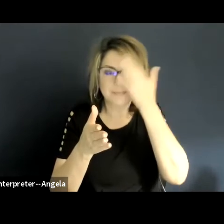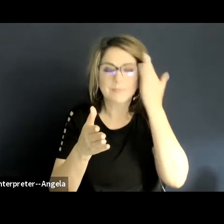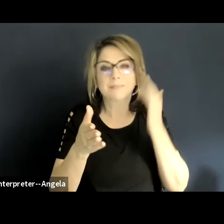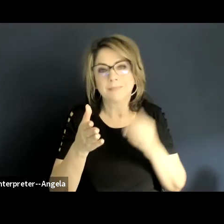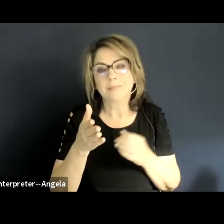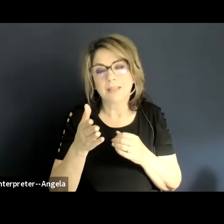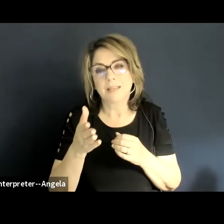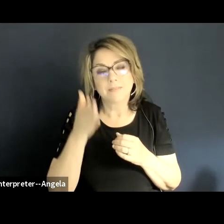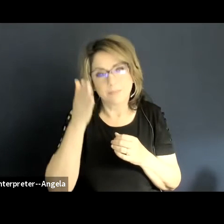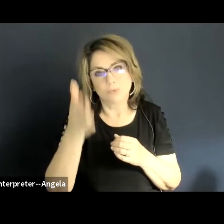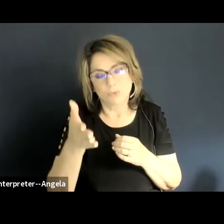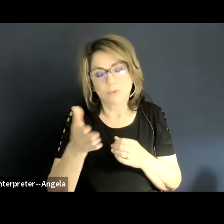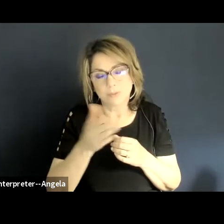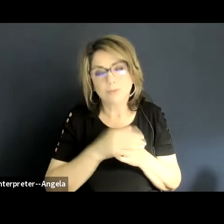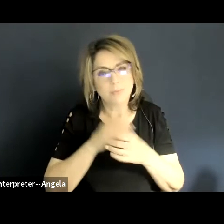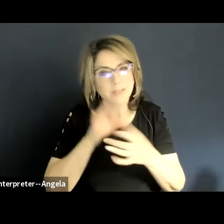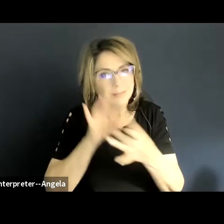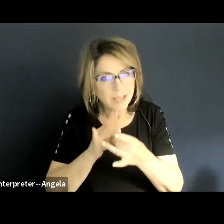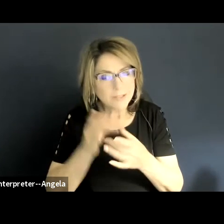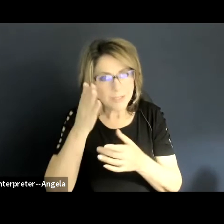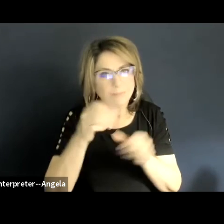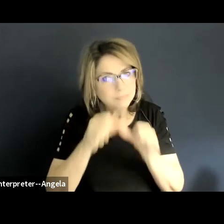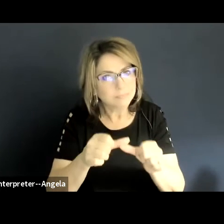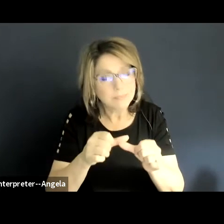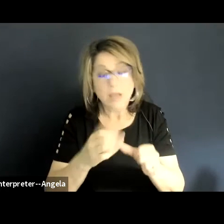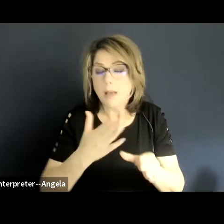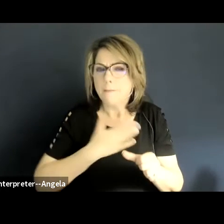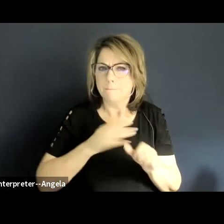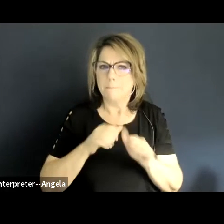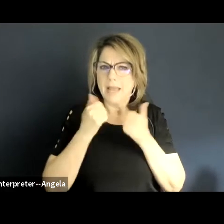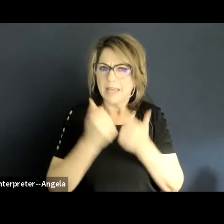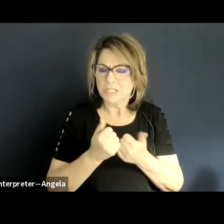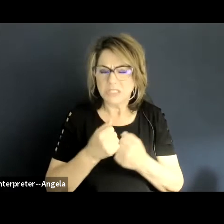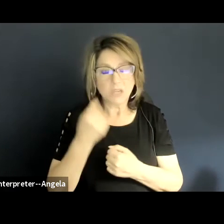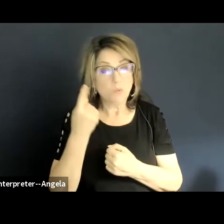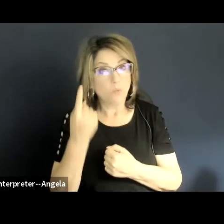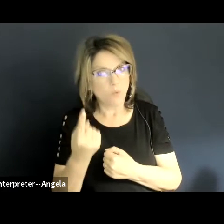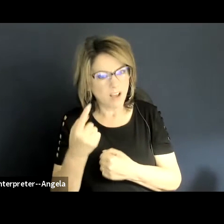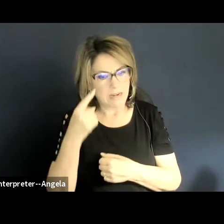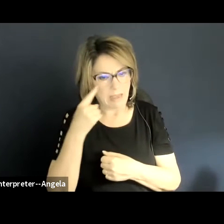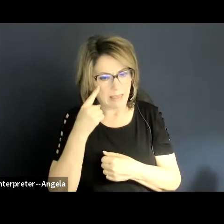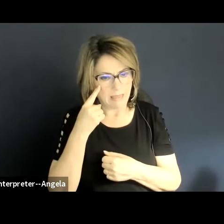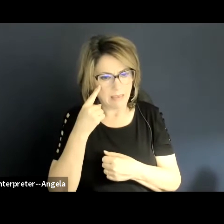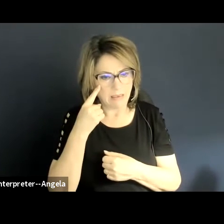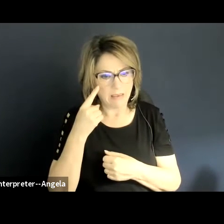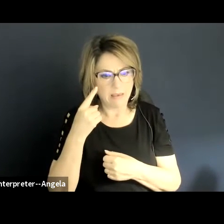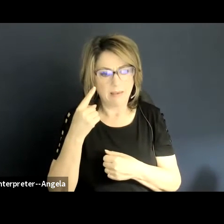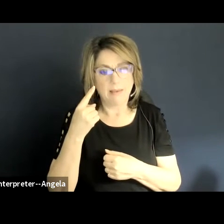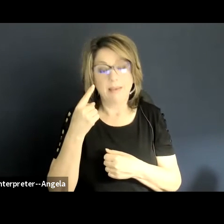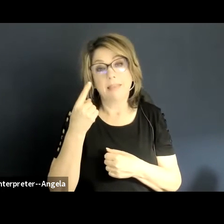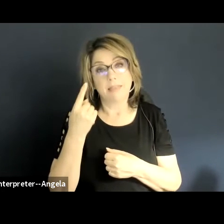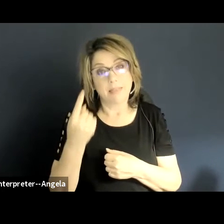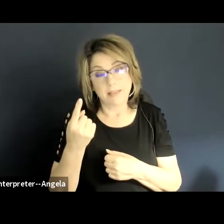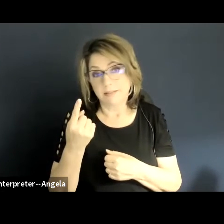long-term. And so right now, I think that my agency is about the only one that's really been